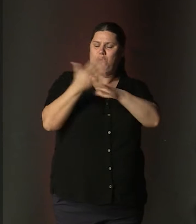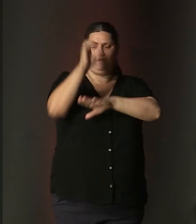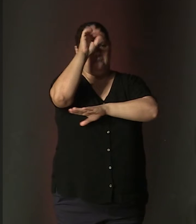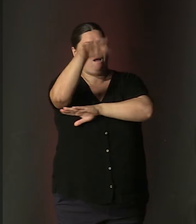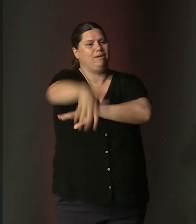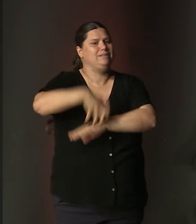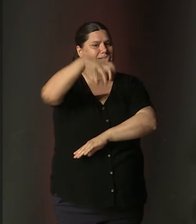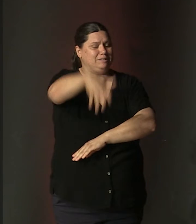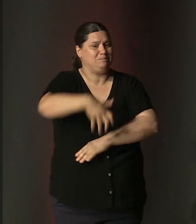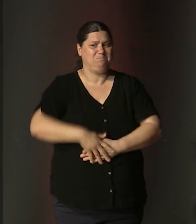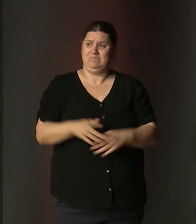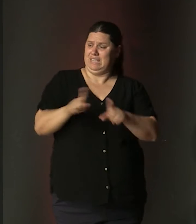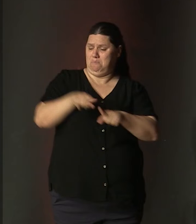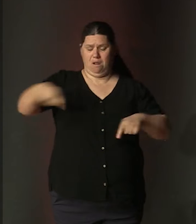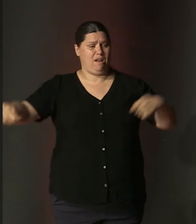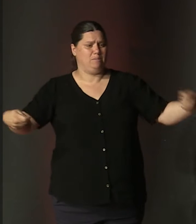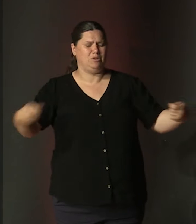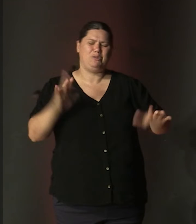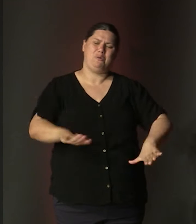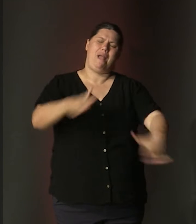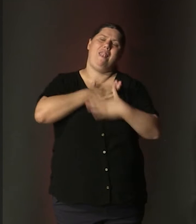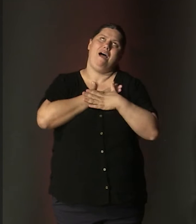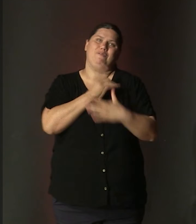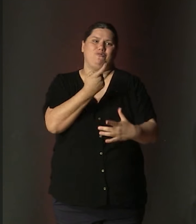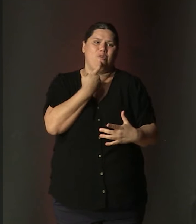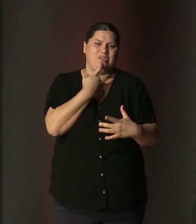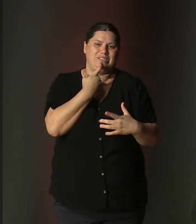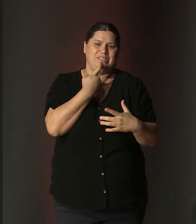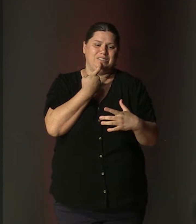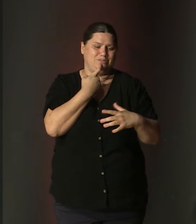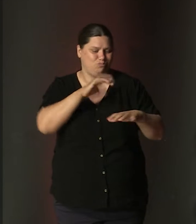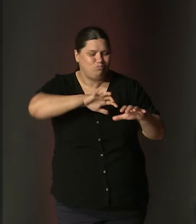neighbours. I grew up loving rocks, but I also grew up loving